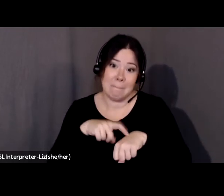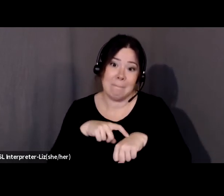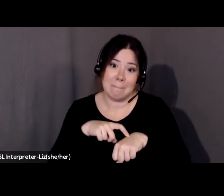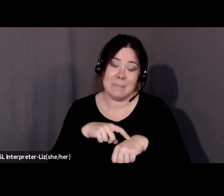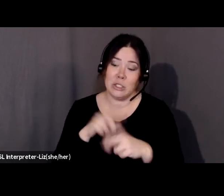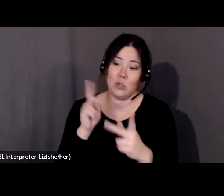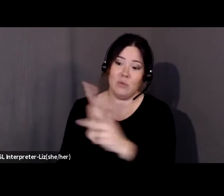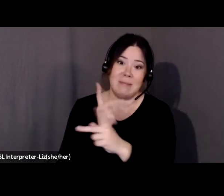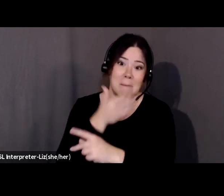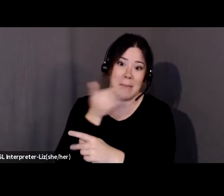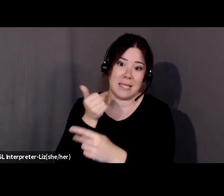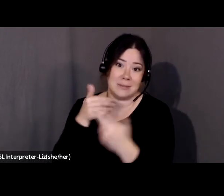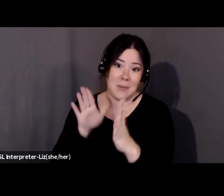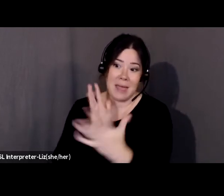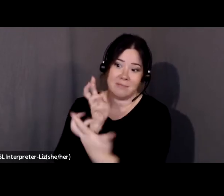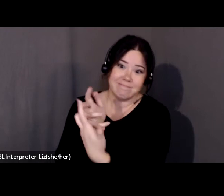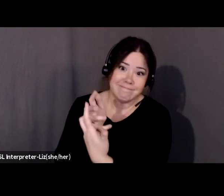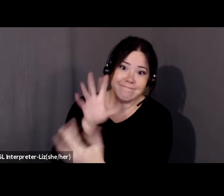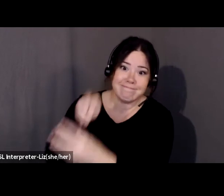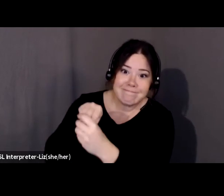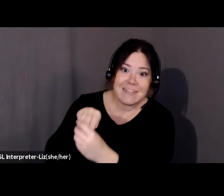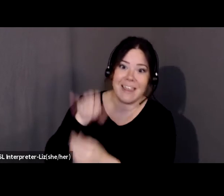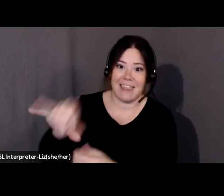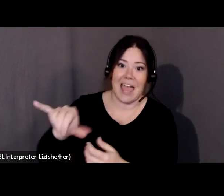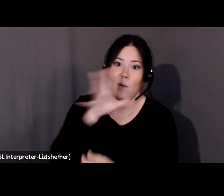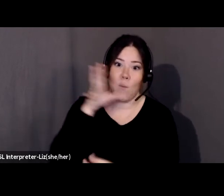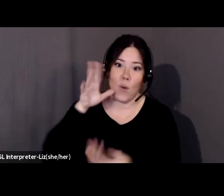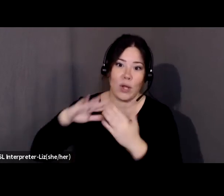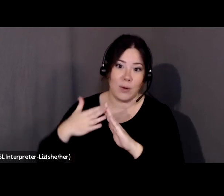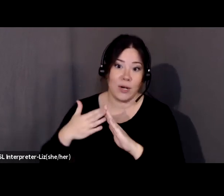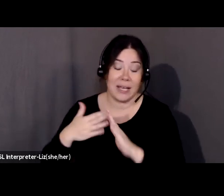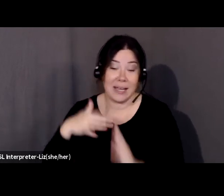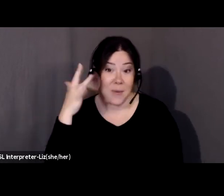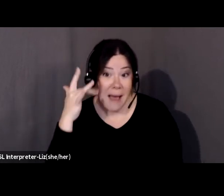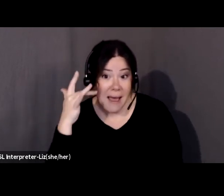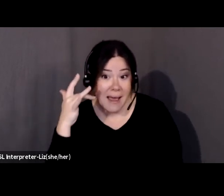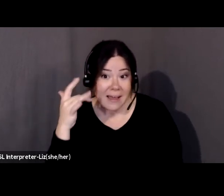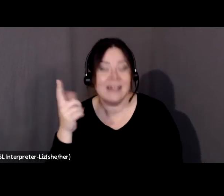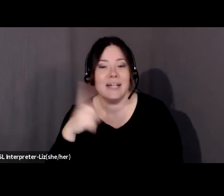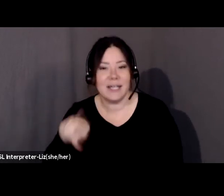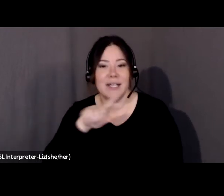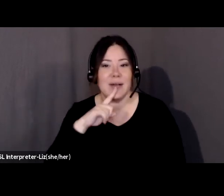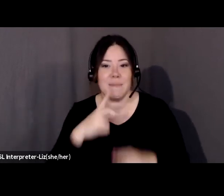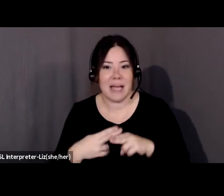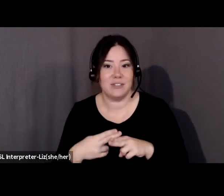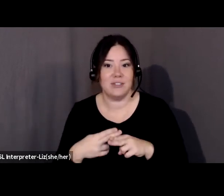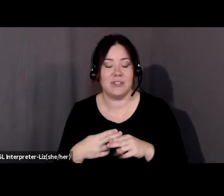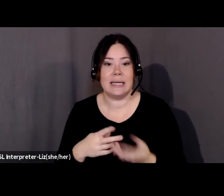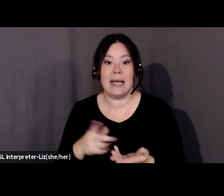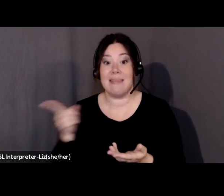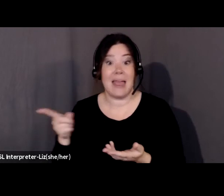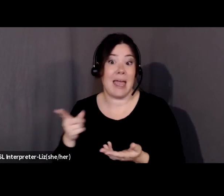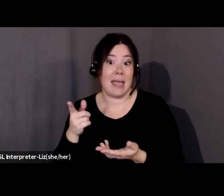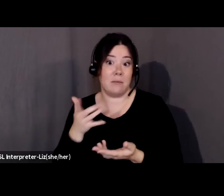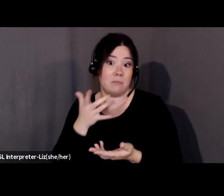into rural communities because, as most of you mentioned earlier, they are very much neighbor helping